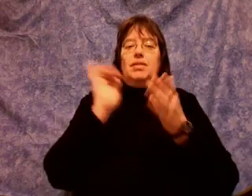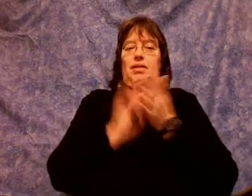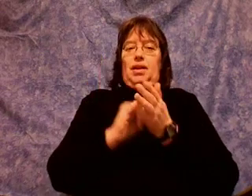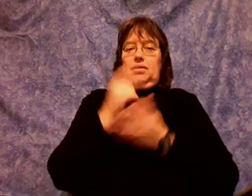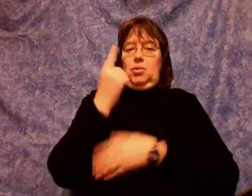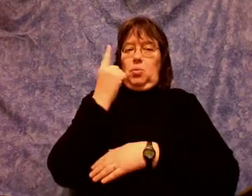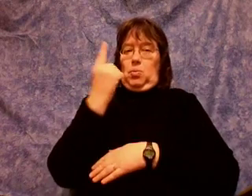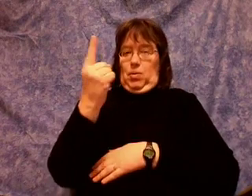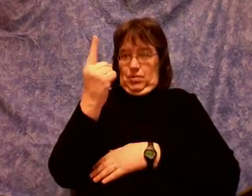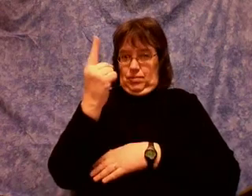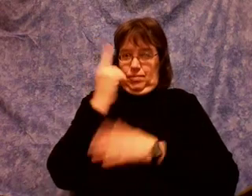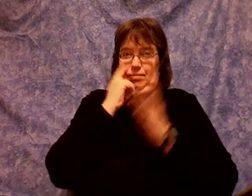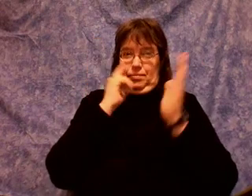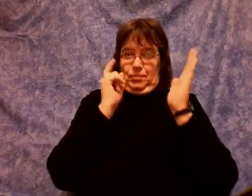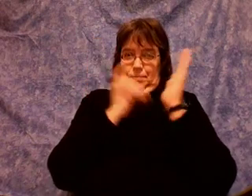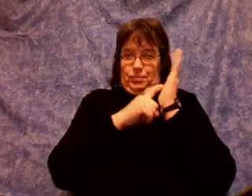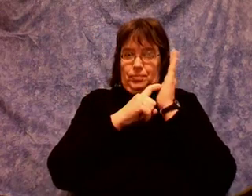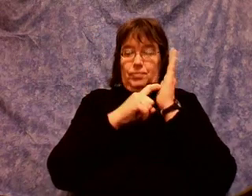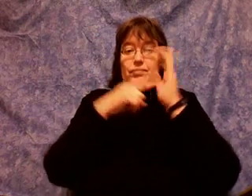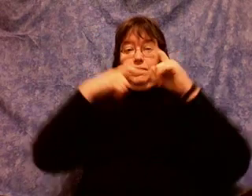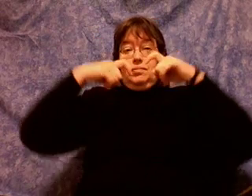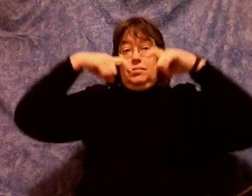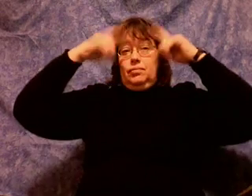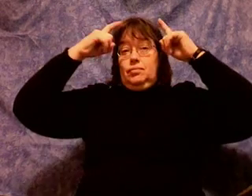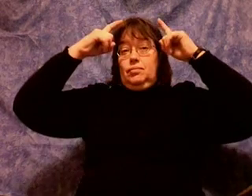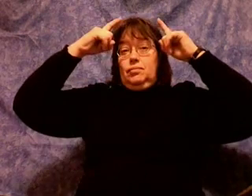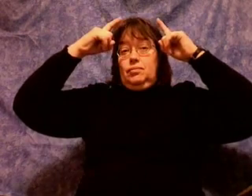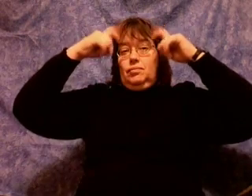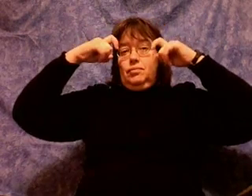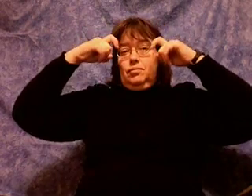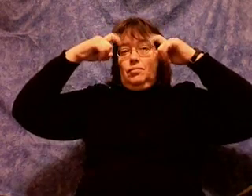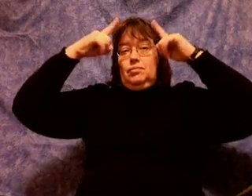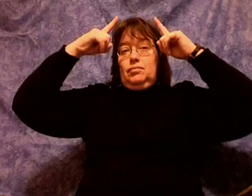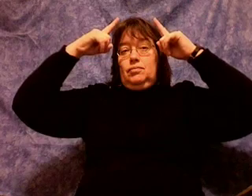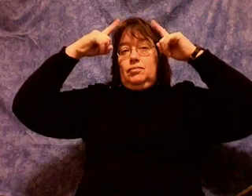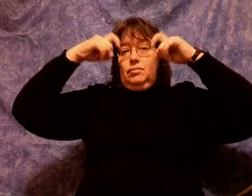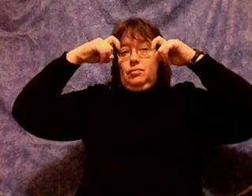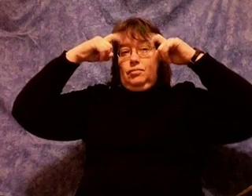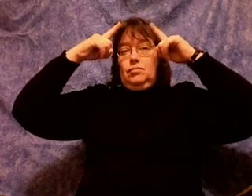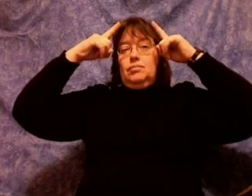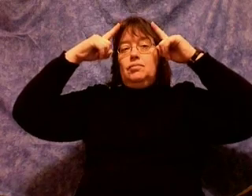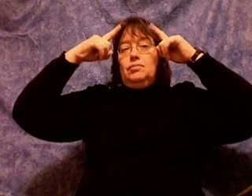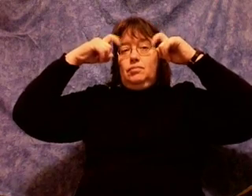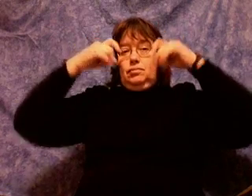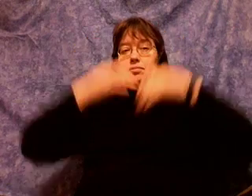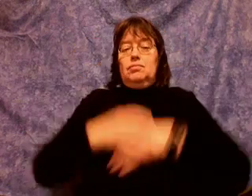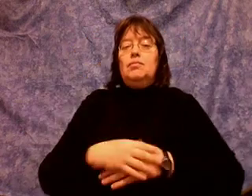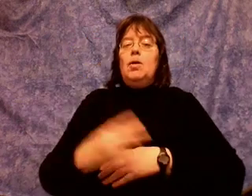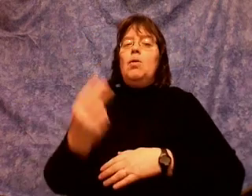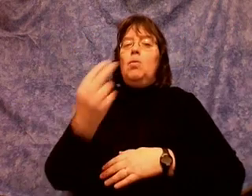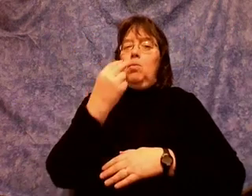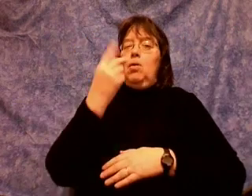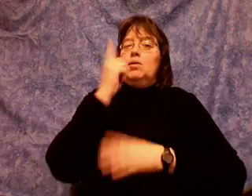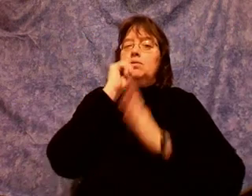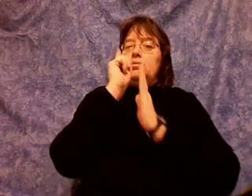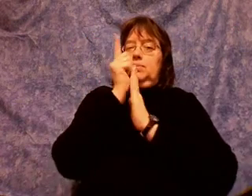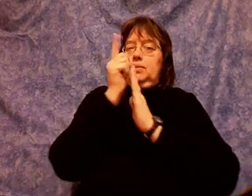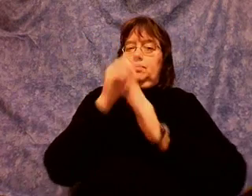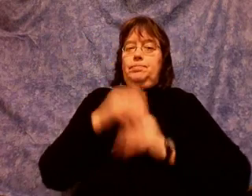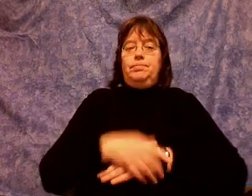Okay. That's one thing to notice, the eyebrows moving up and down. Now watch